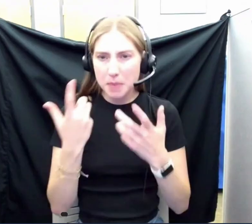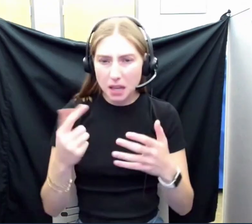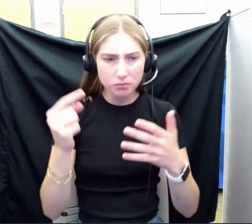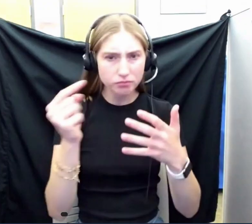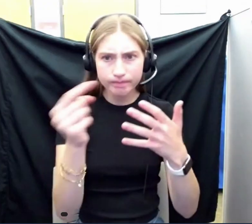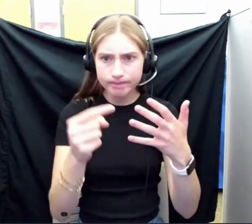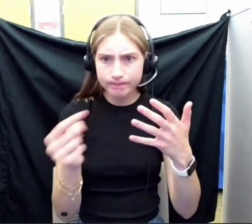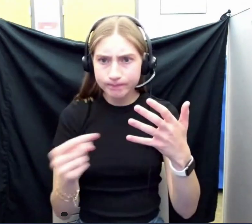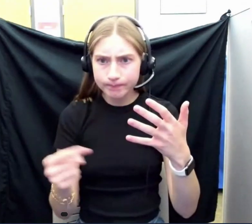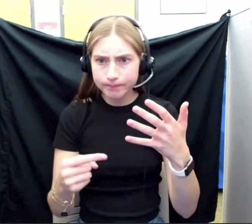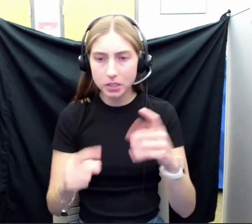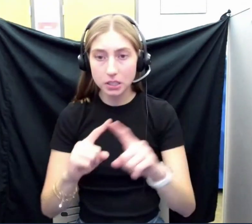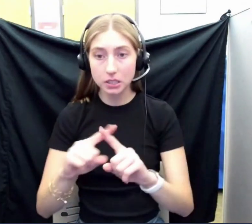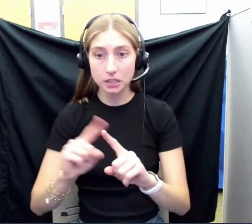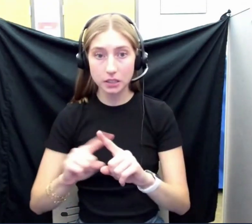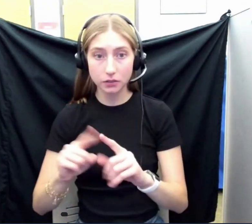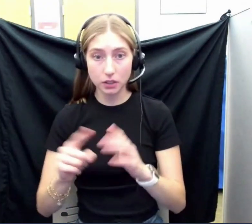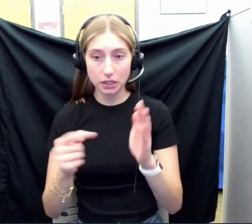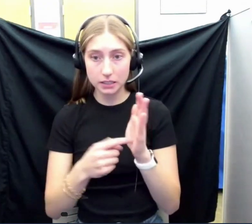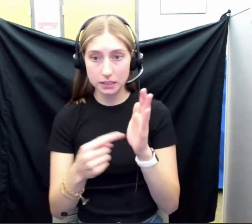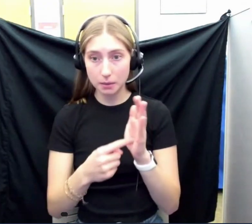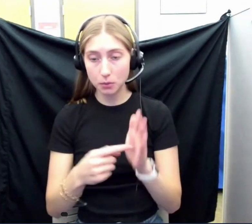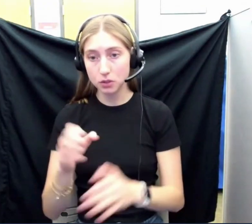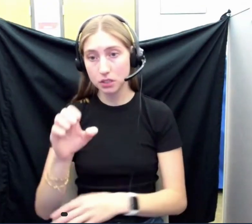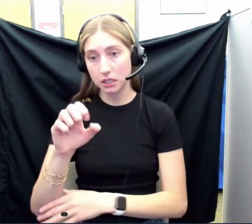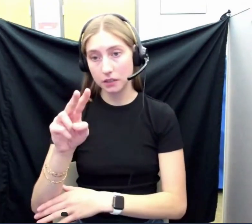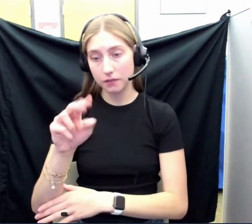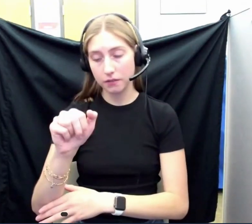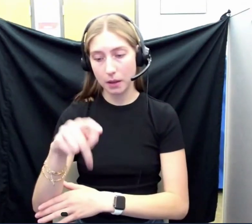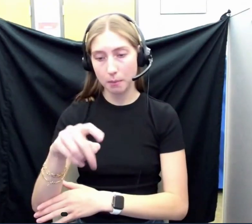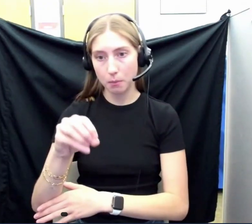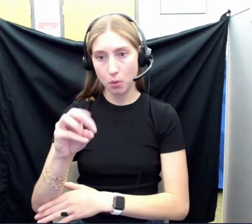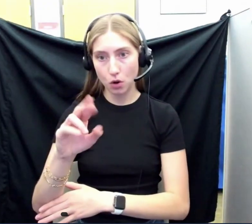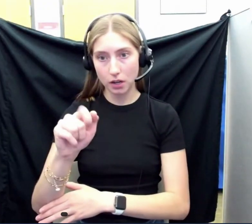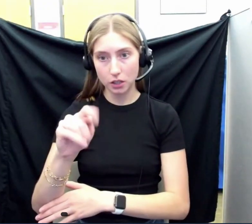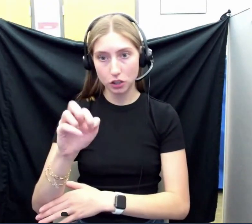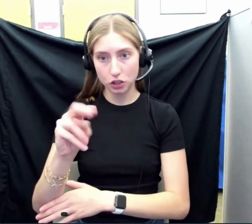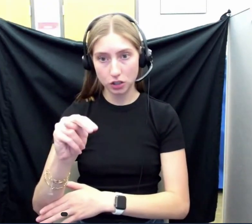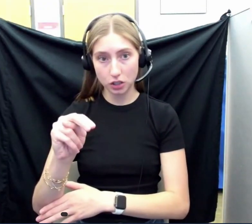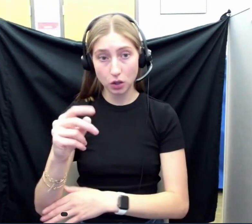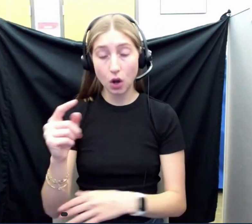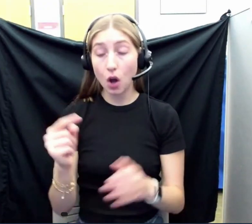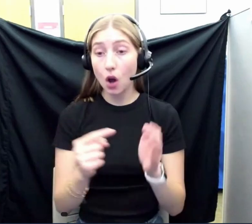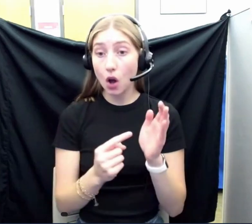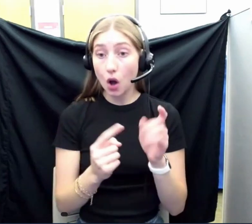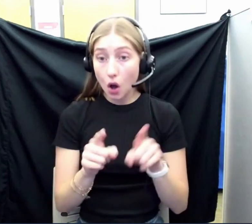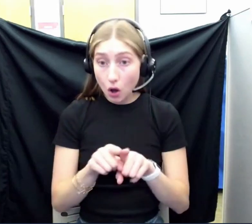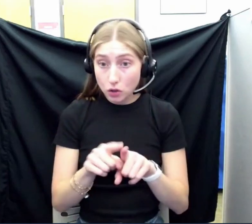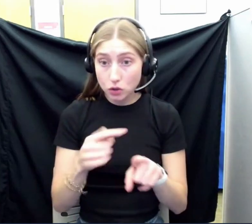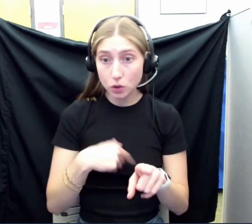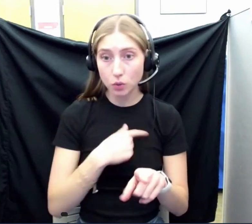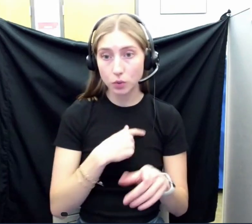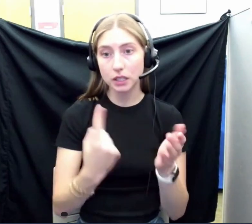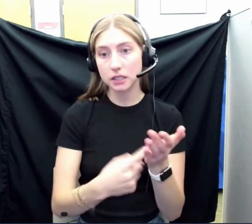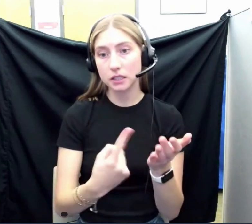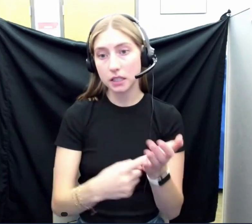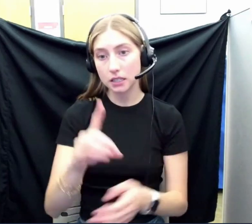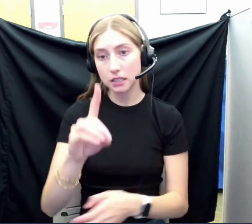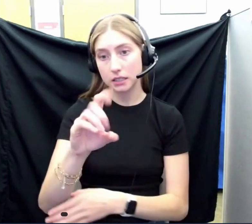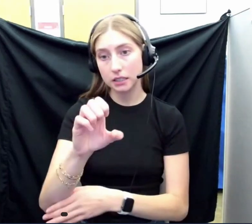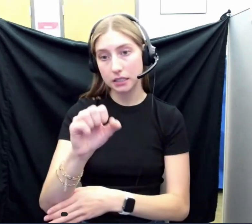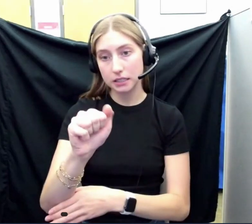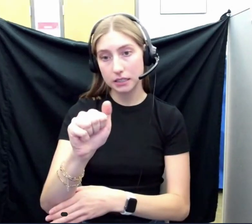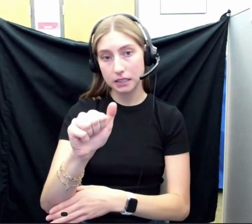oceans and we looked at principles of desalination, what was one principle that we used in desalination as